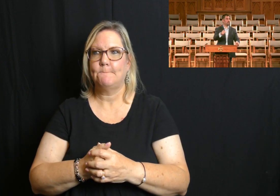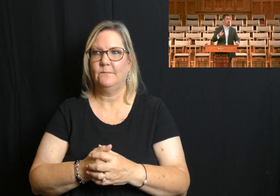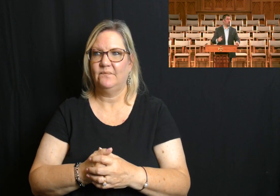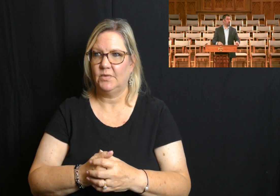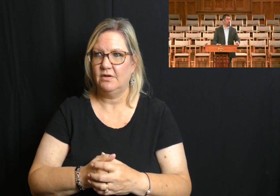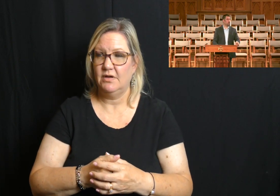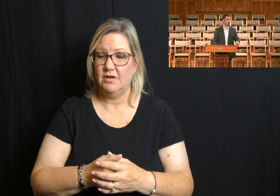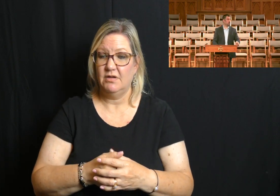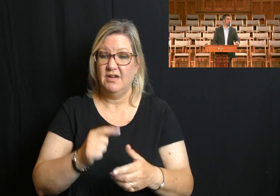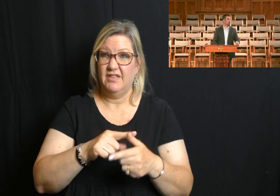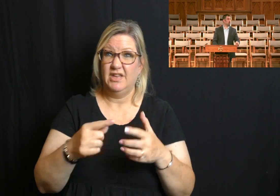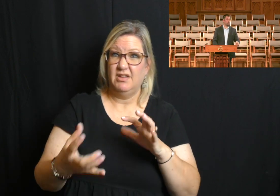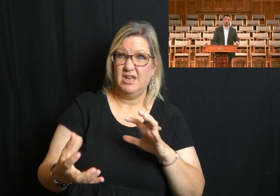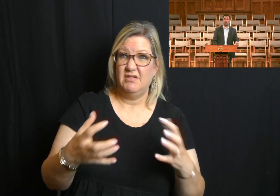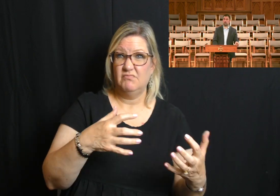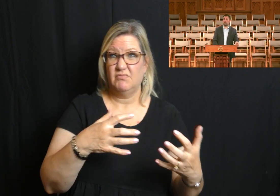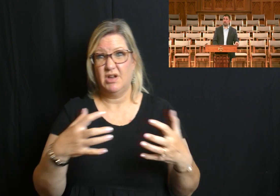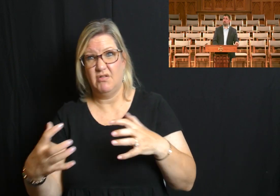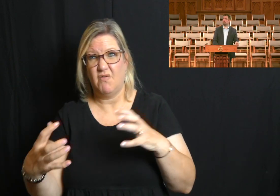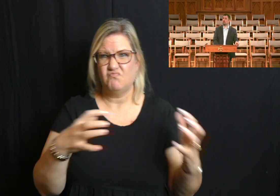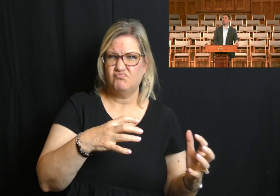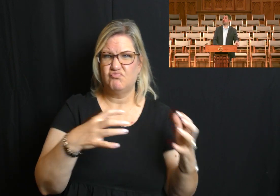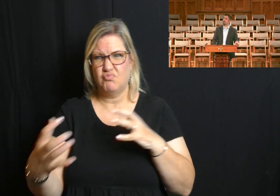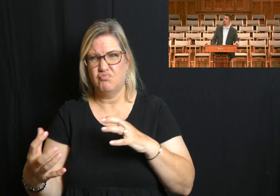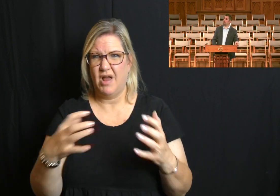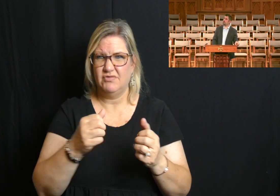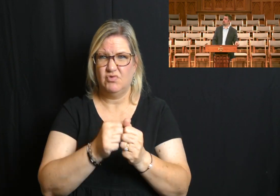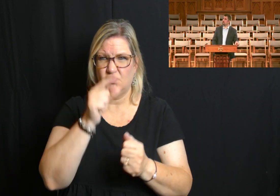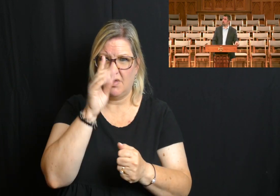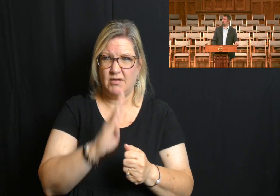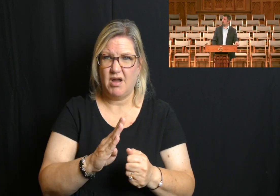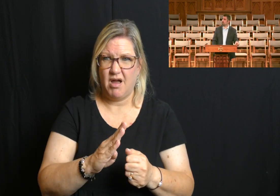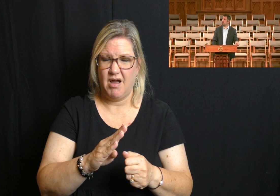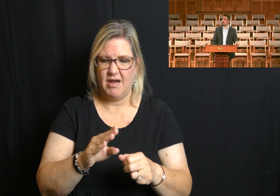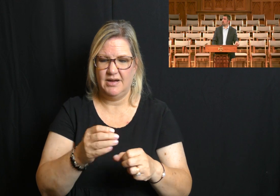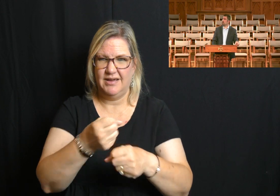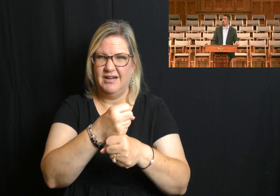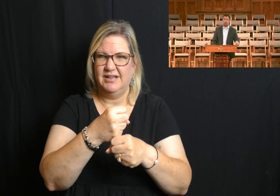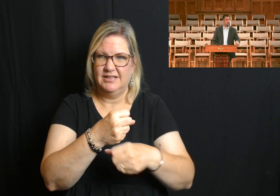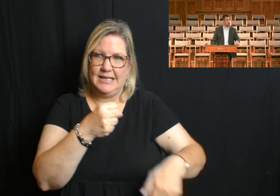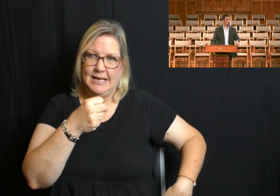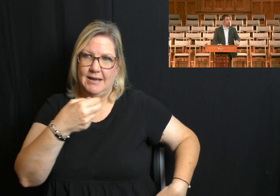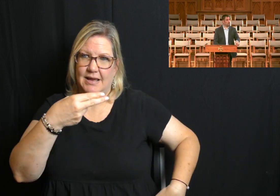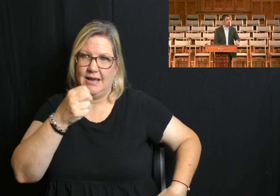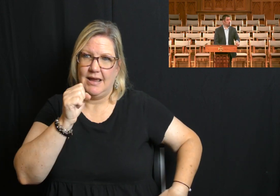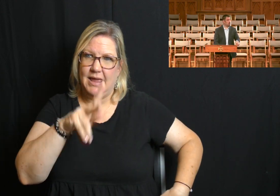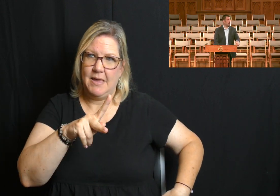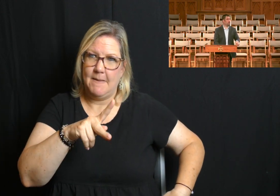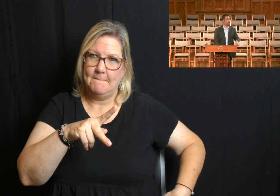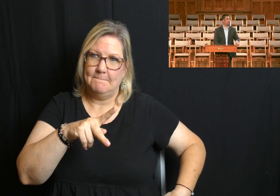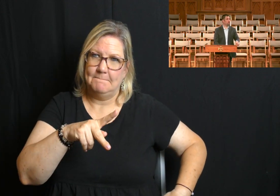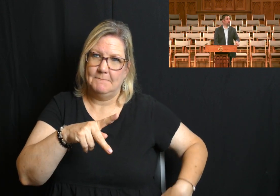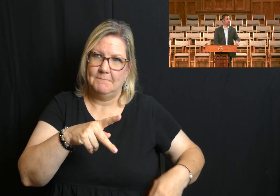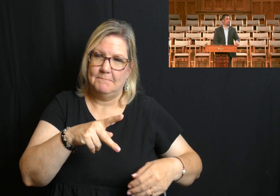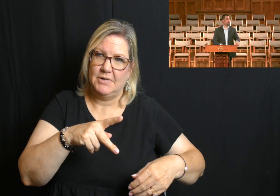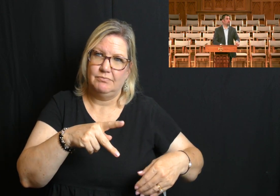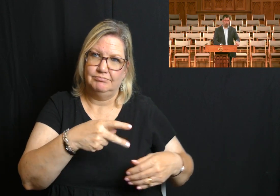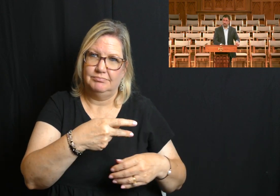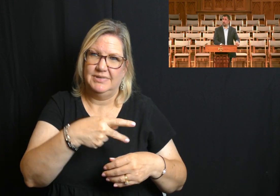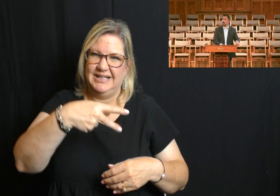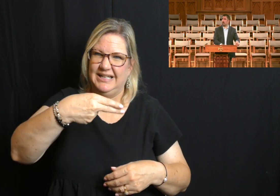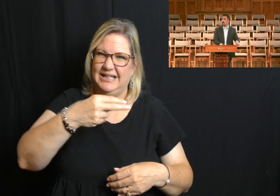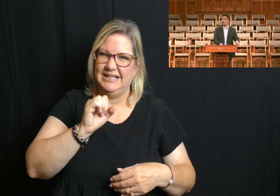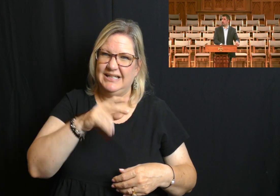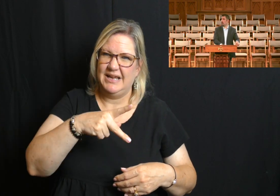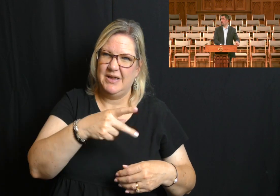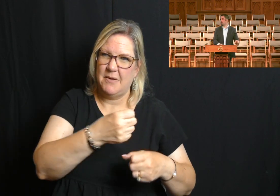rest of his life. That should be a warning for us. You want to limp for the rest of your life?